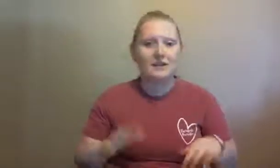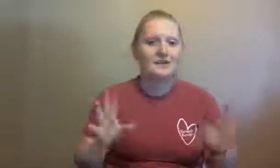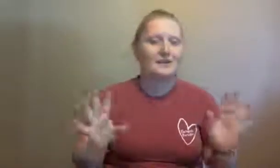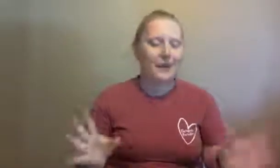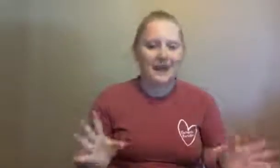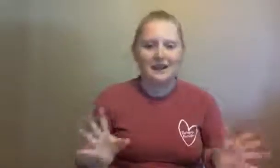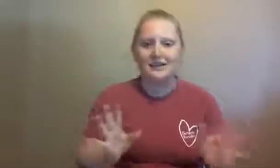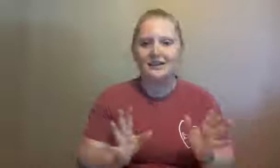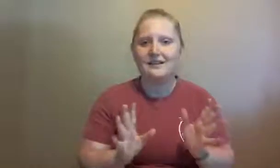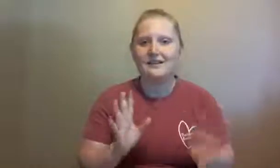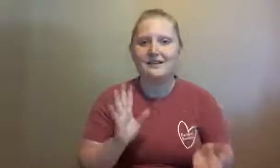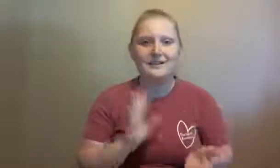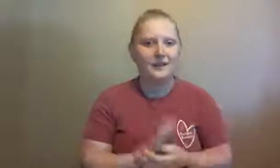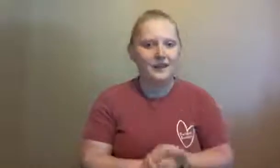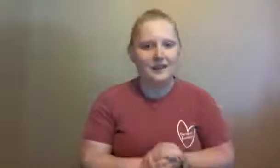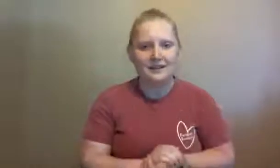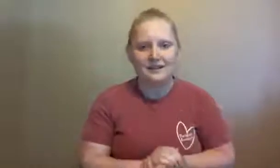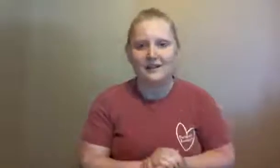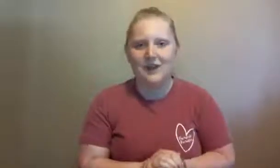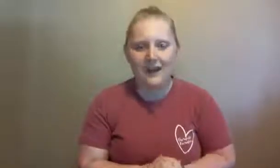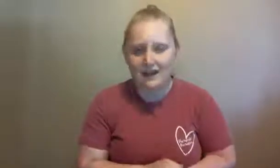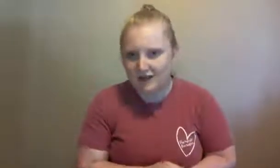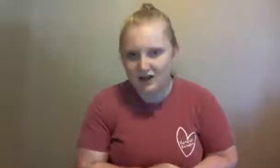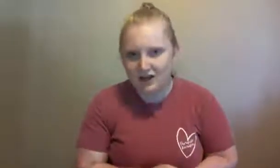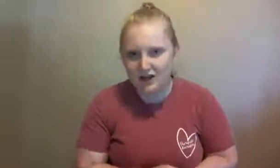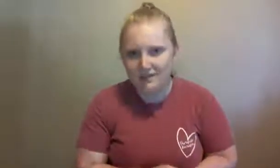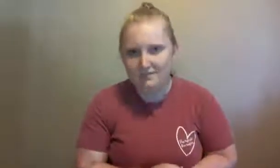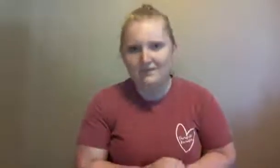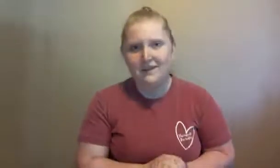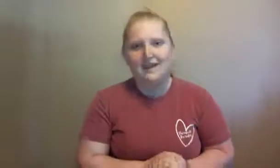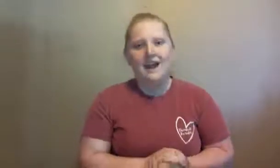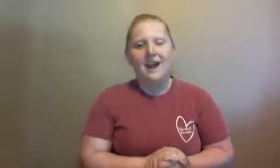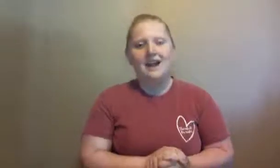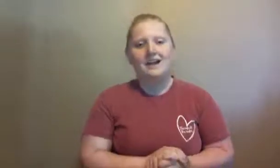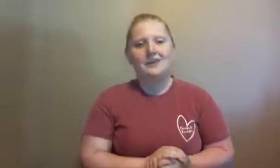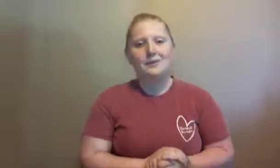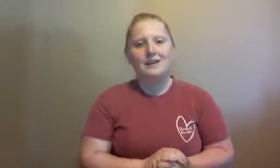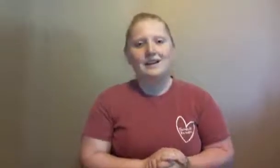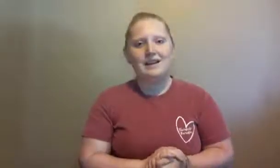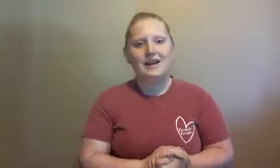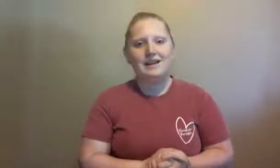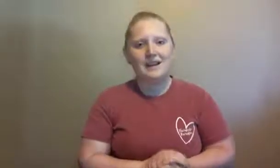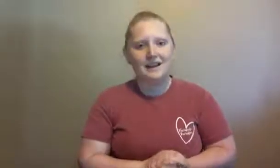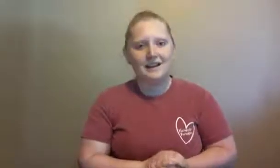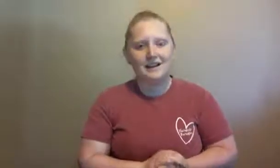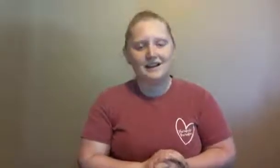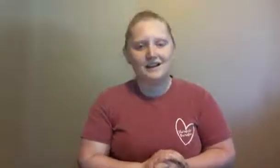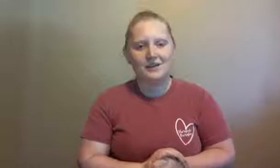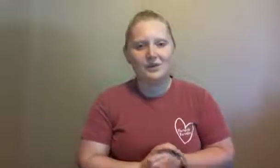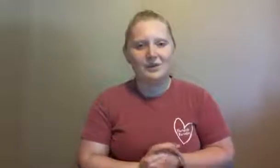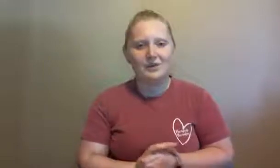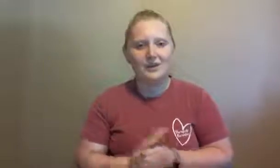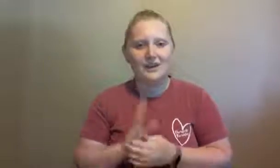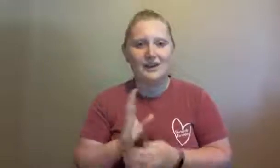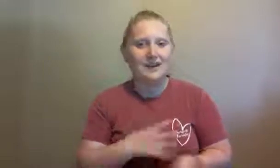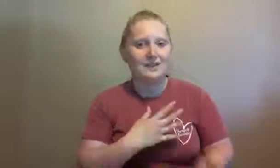shorts, pants, different things of that nature. And we are then going to the next